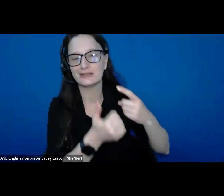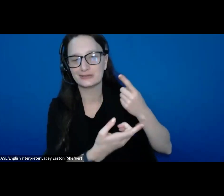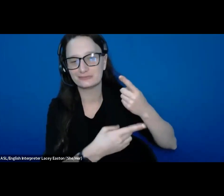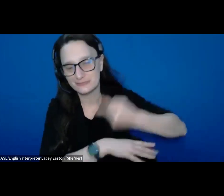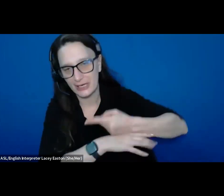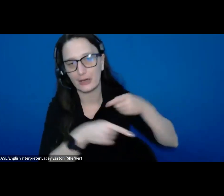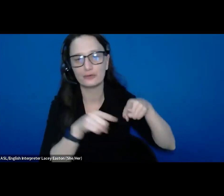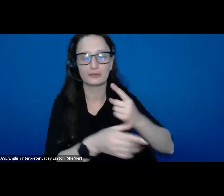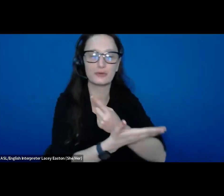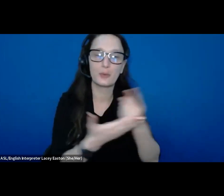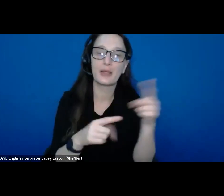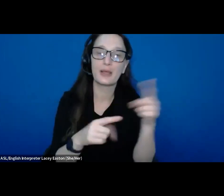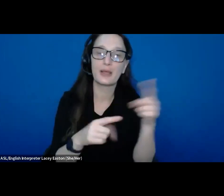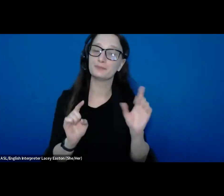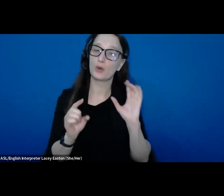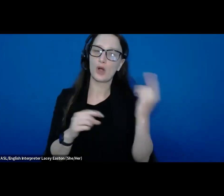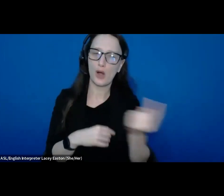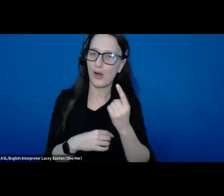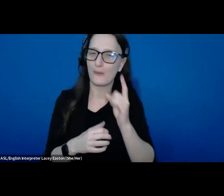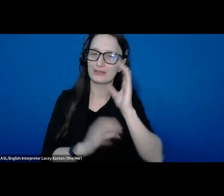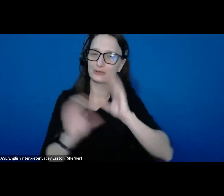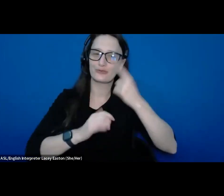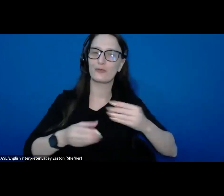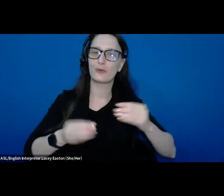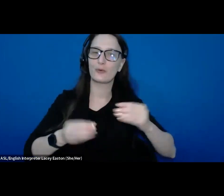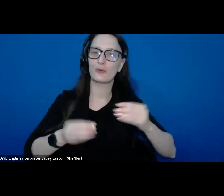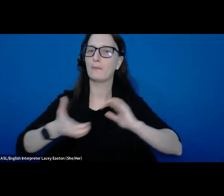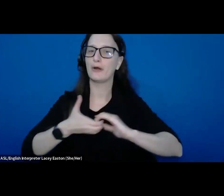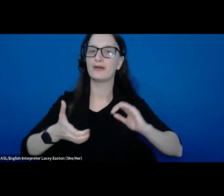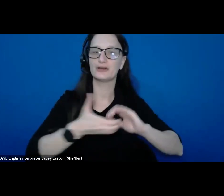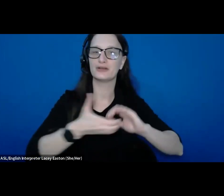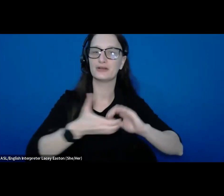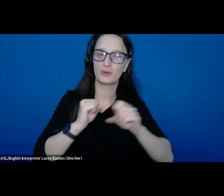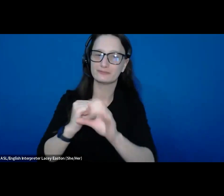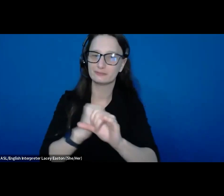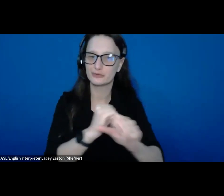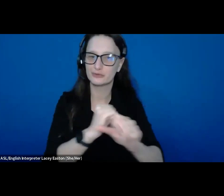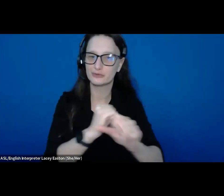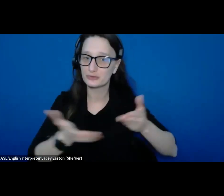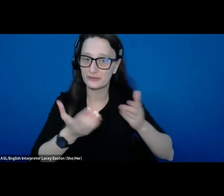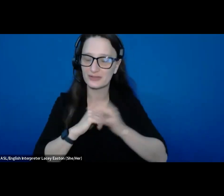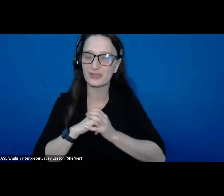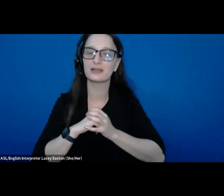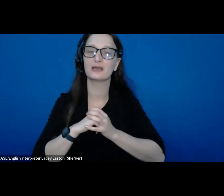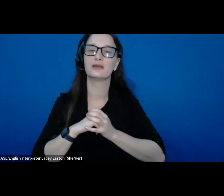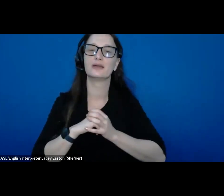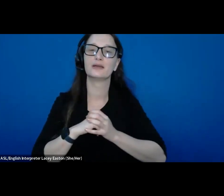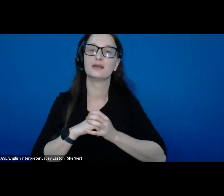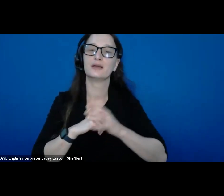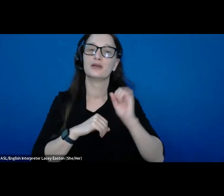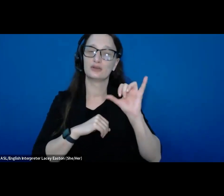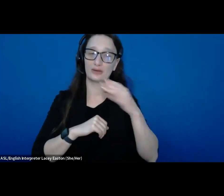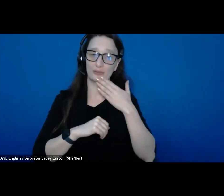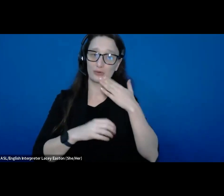can, find ways to promote development of disability services. And so look at a good opportunity up there